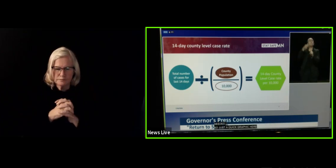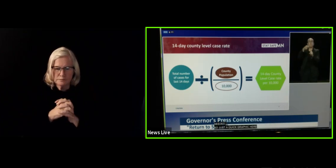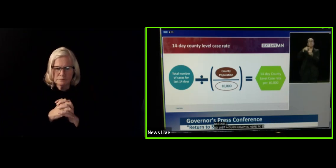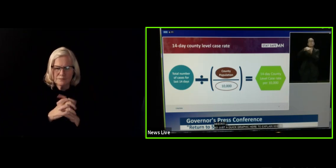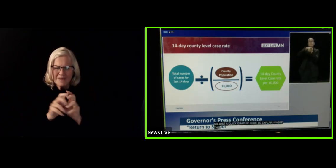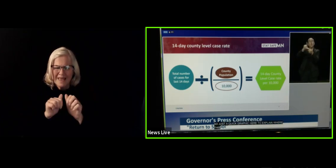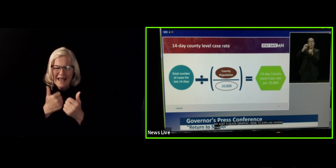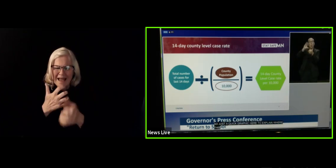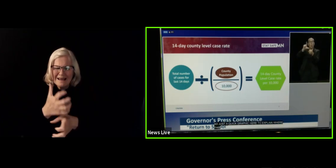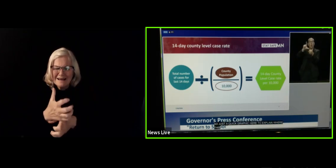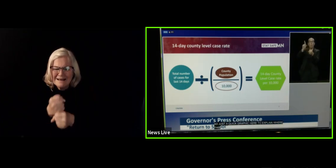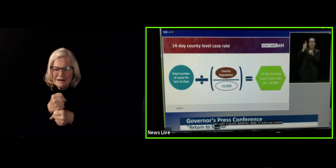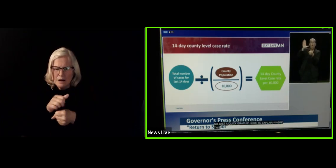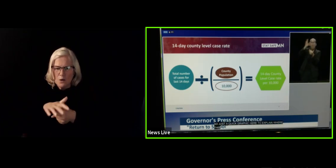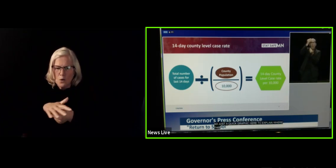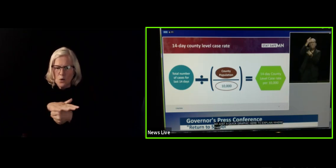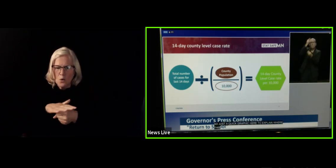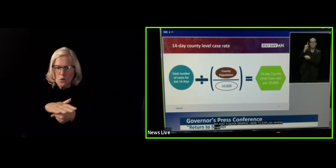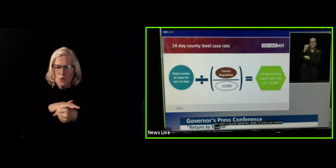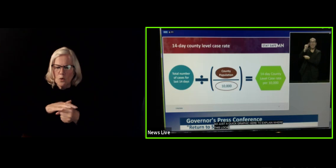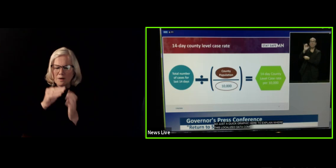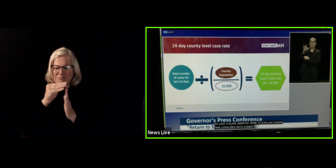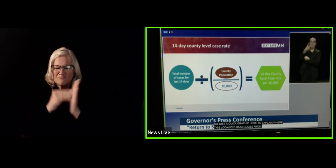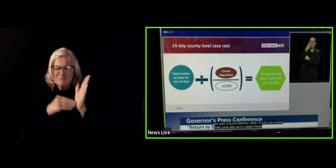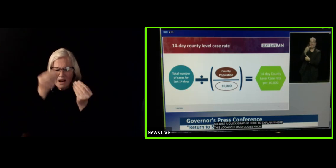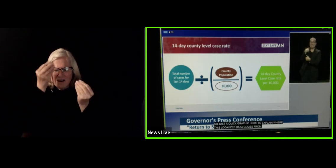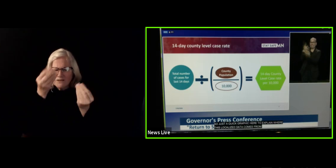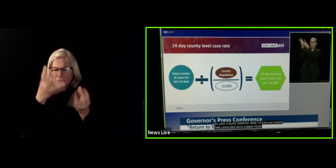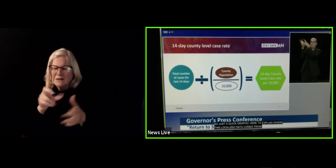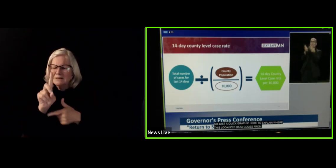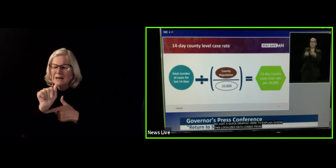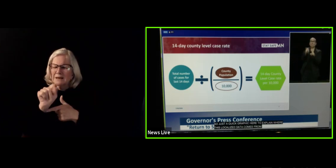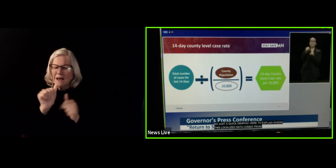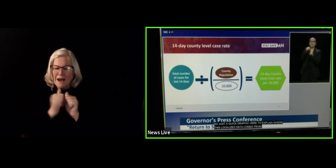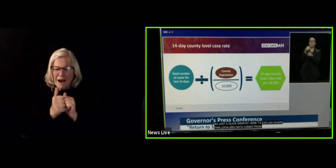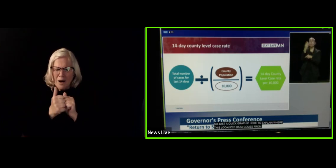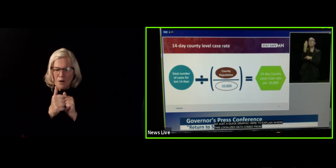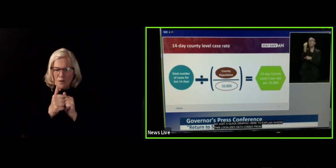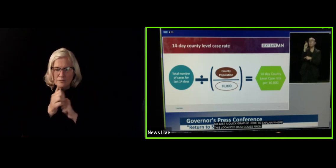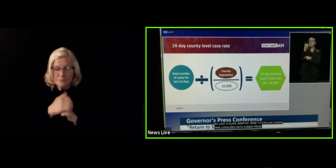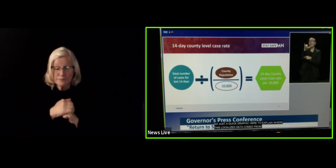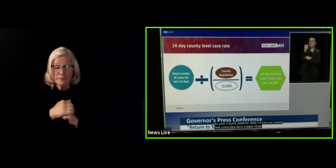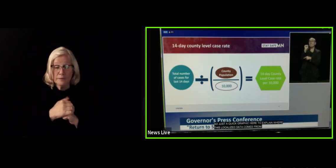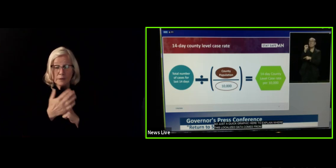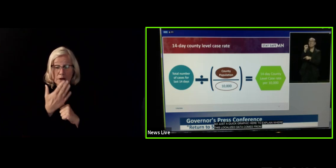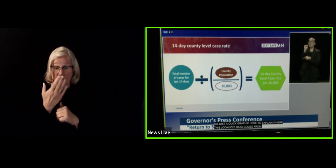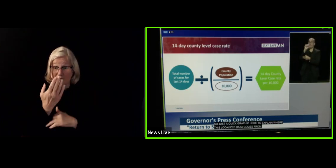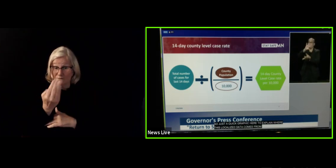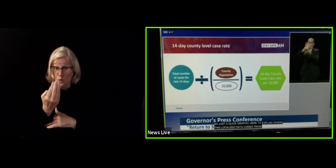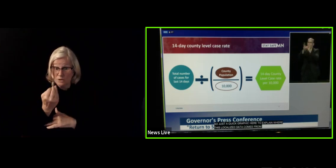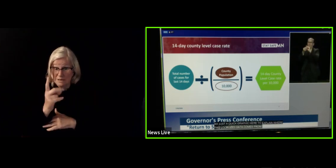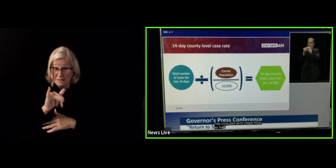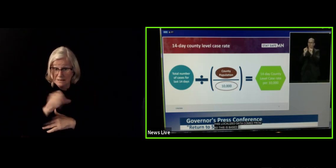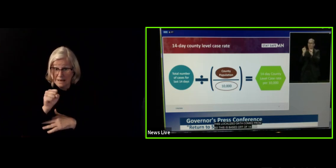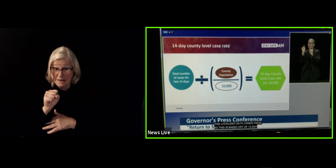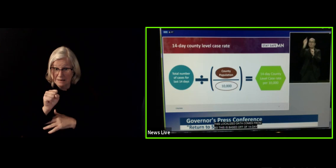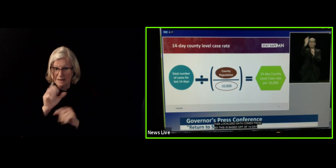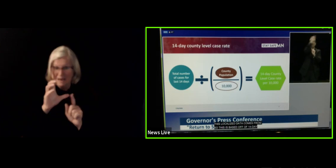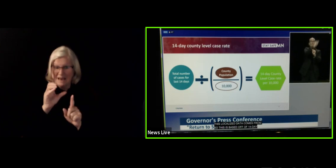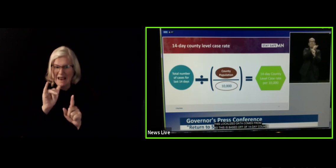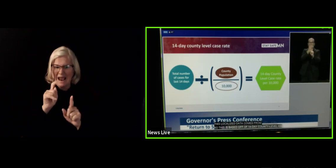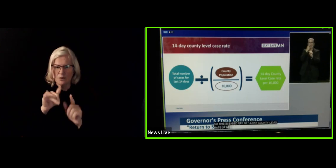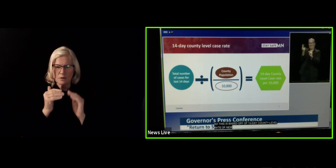So this is based off of a 14-day county level rate of new cases. So the total number